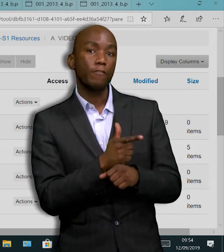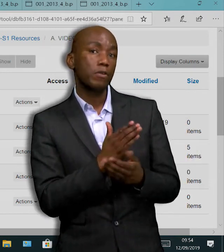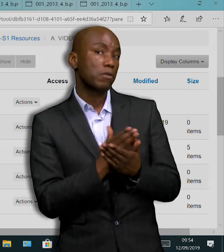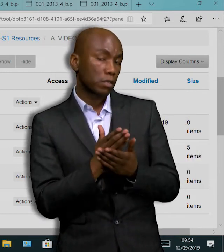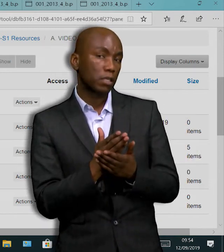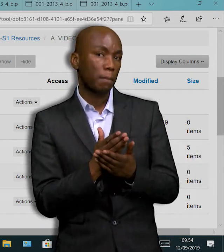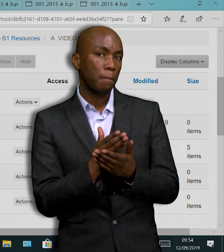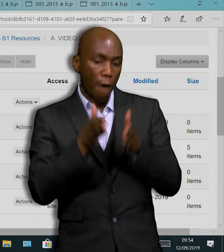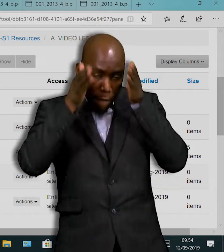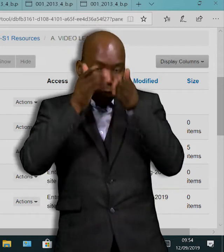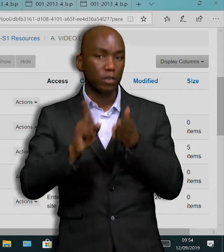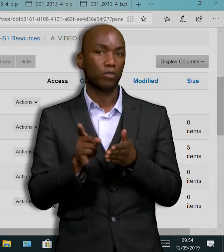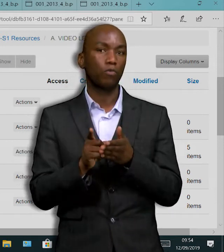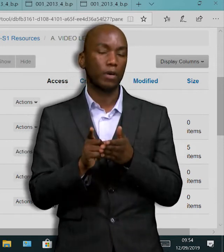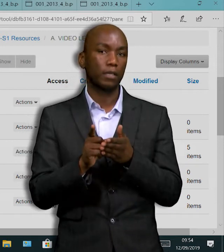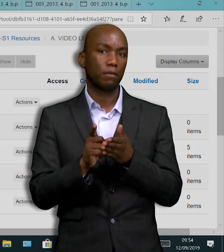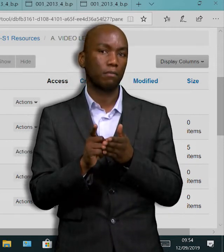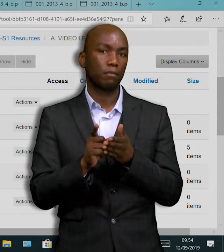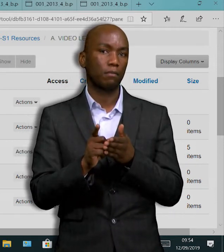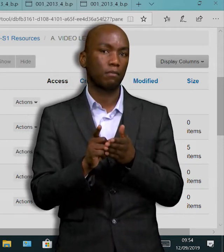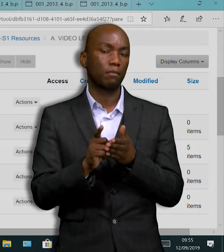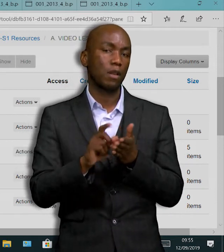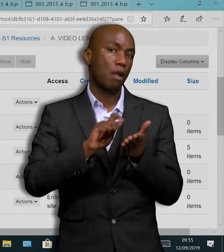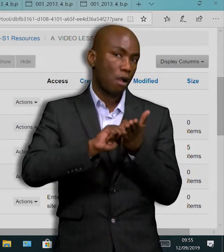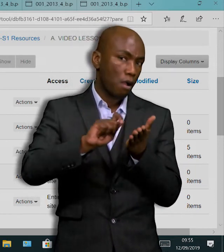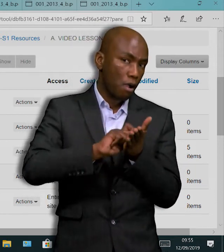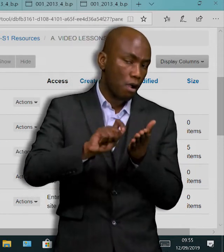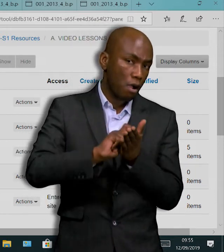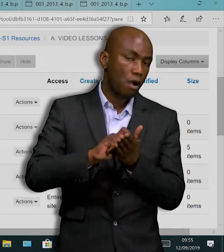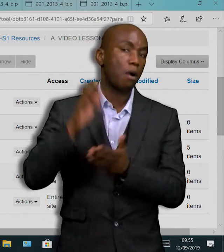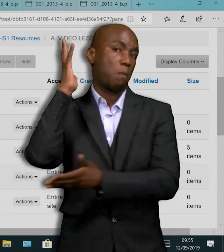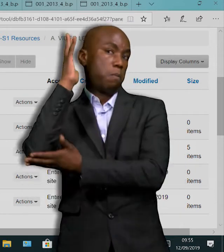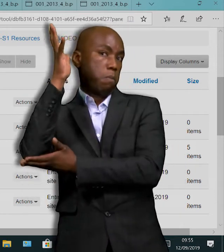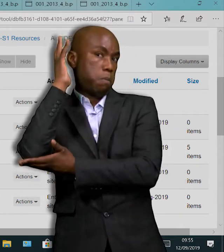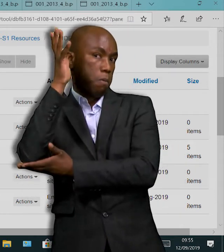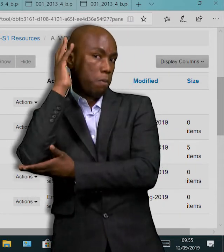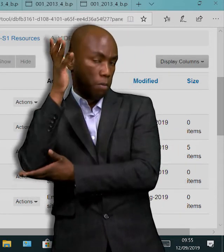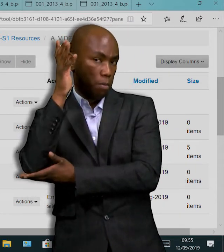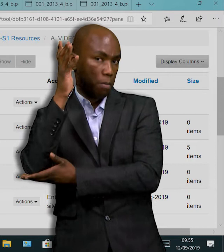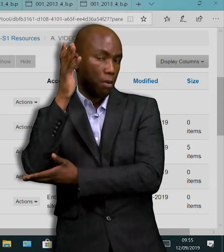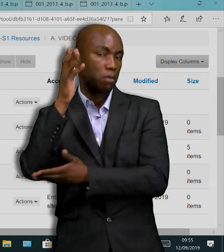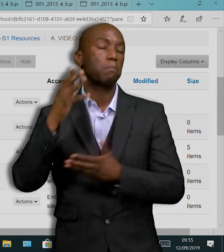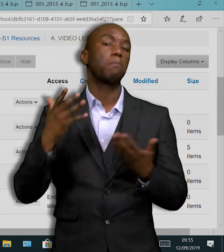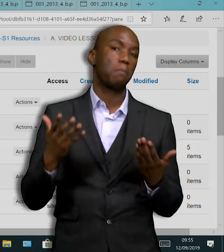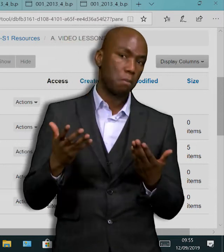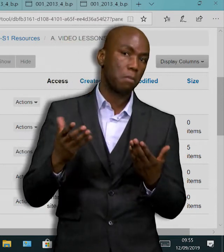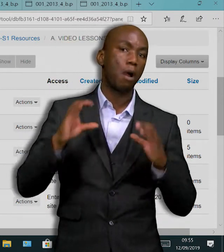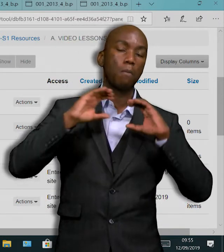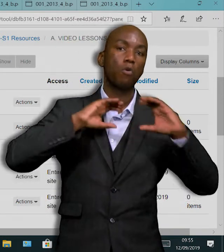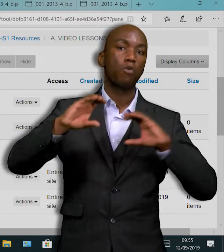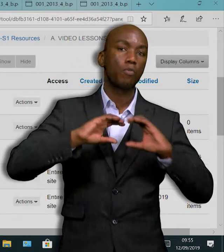Video 2 deals with academic integrity, technical presentation,